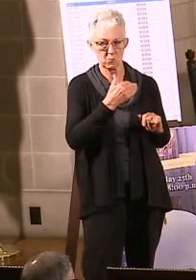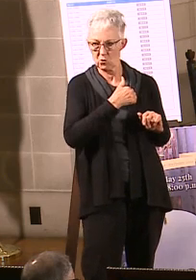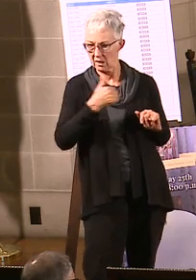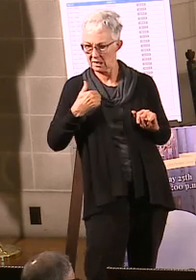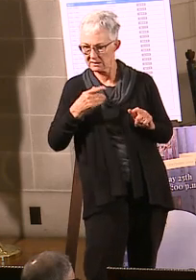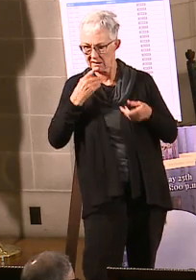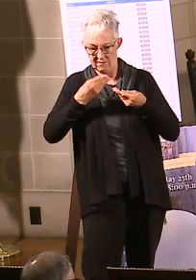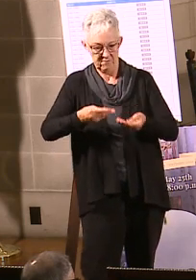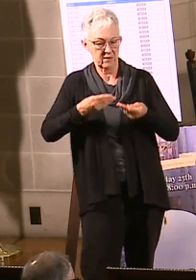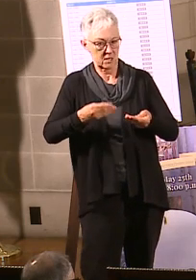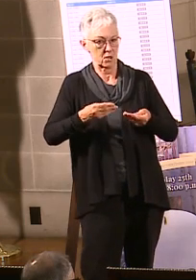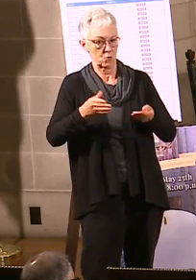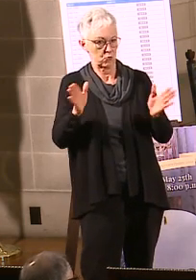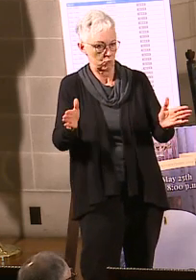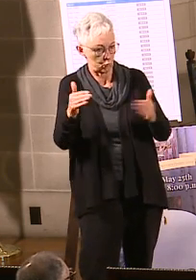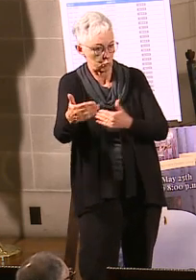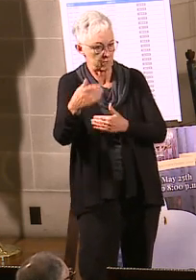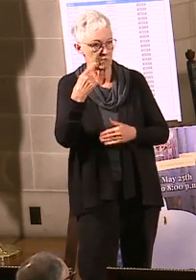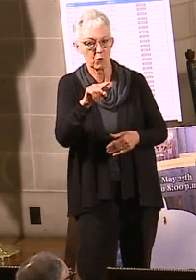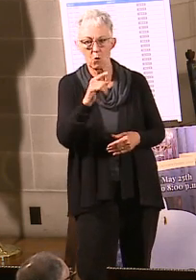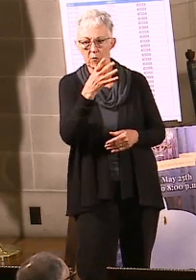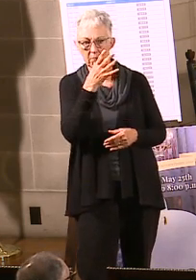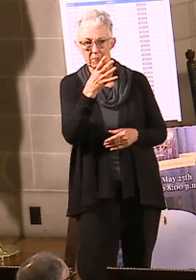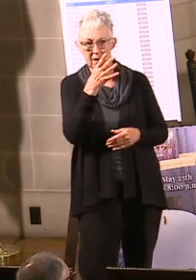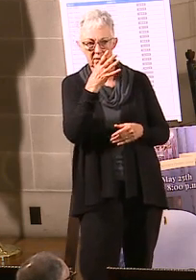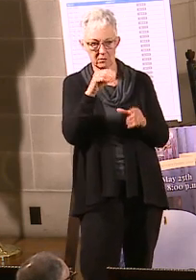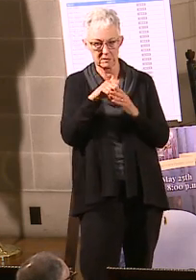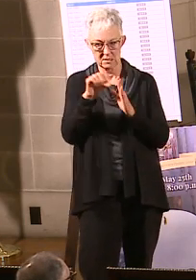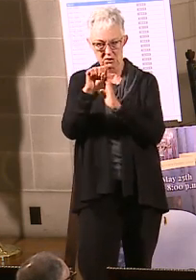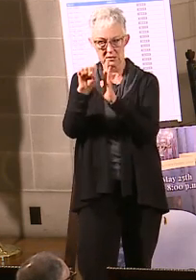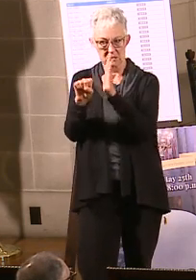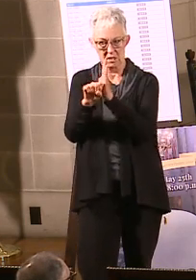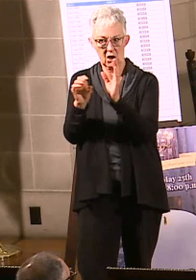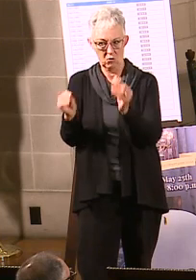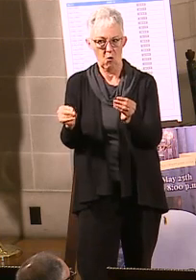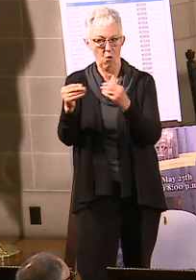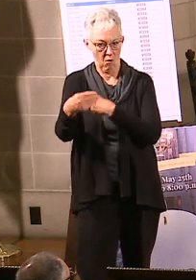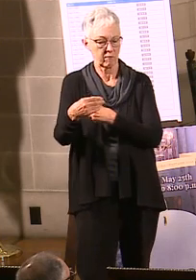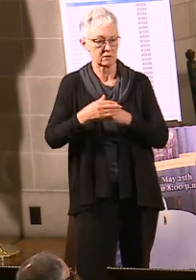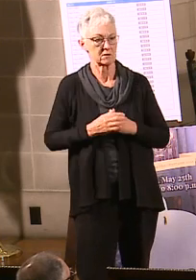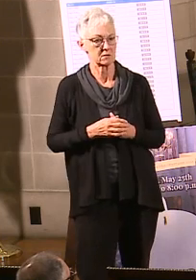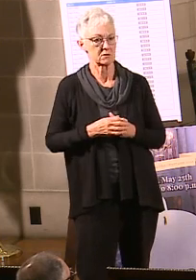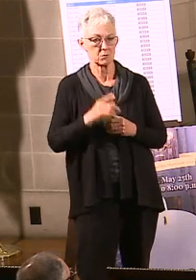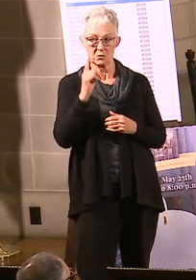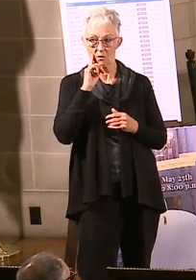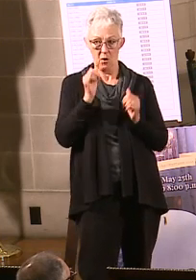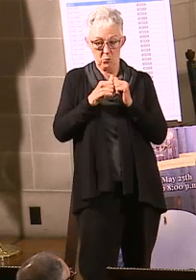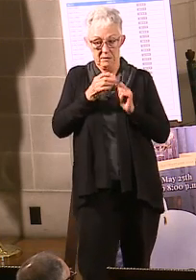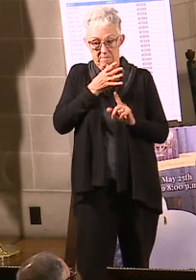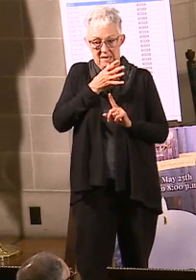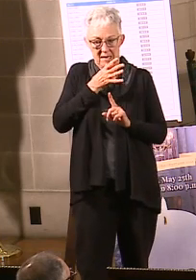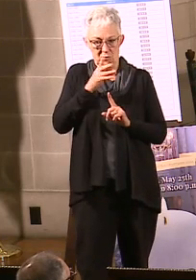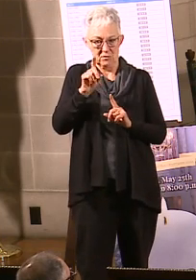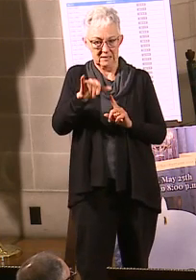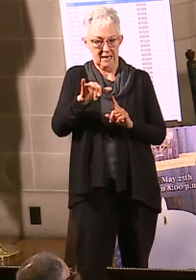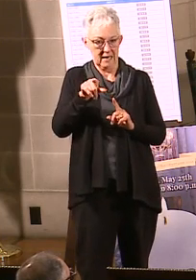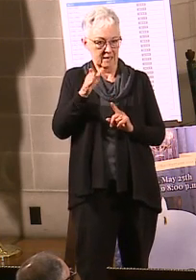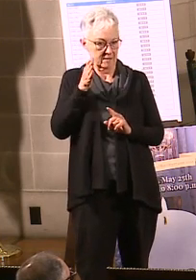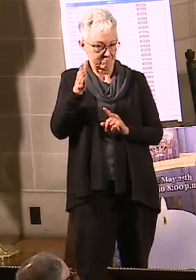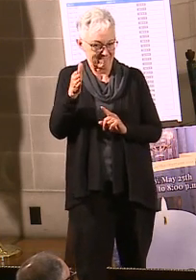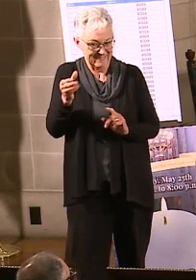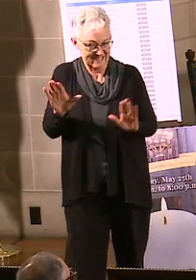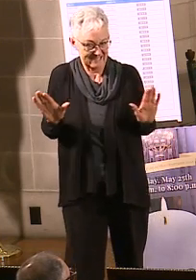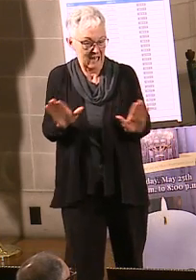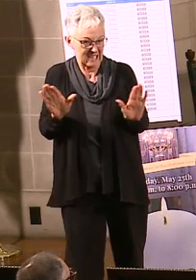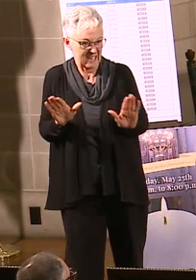piloting a program with regard to families in the workplace, and a number of other things. And we thought with Mother's Day coming up this weekend, it'd be a great time